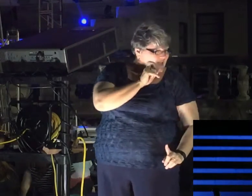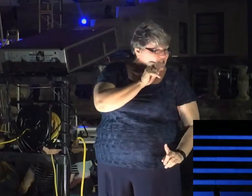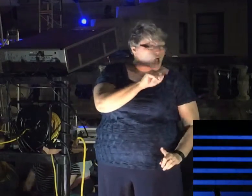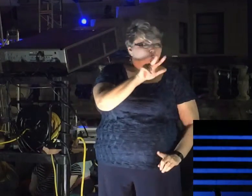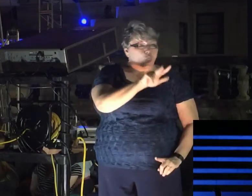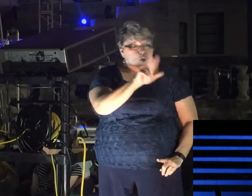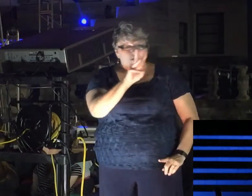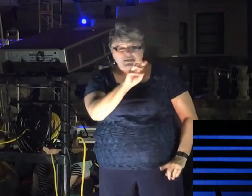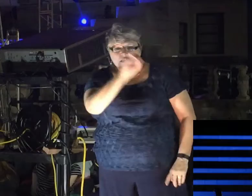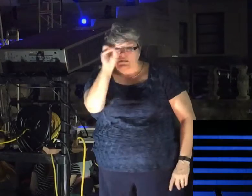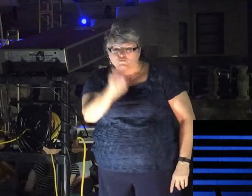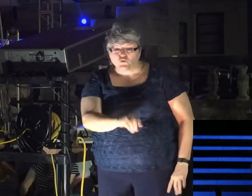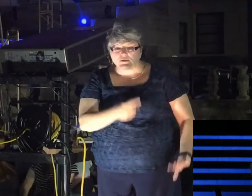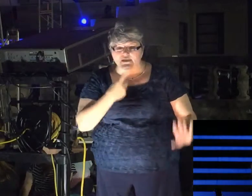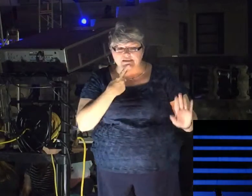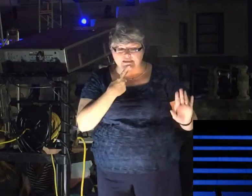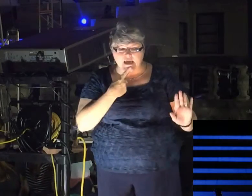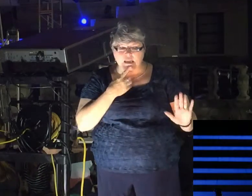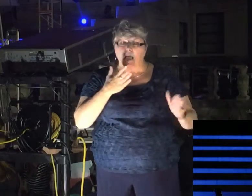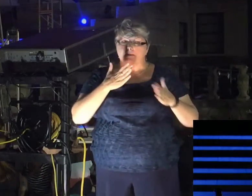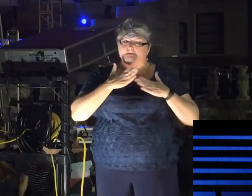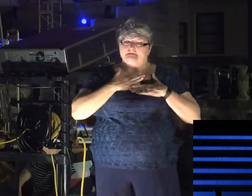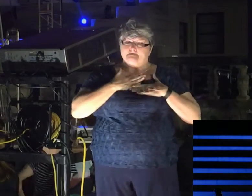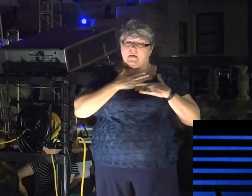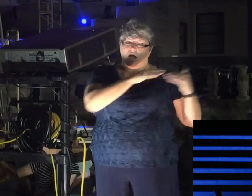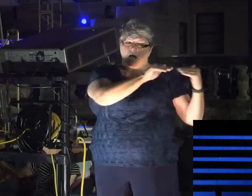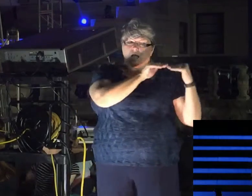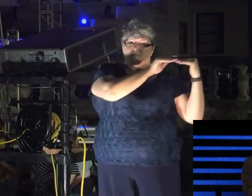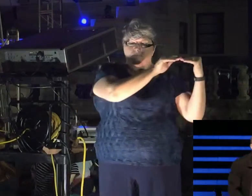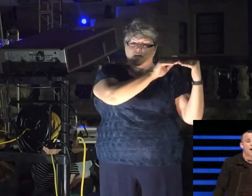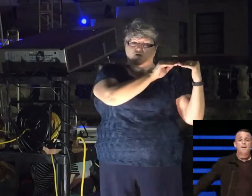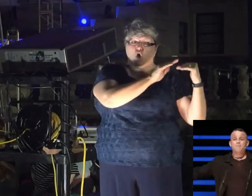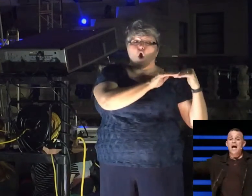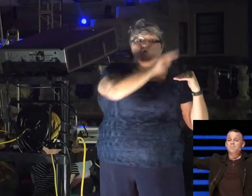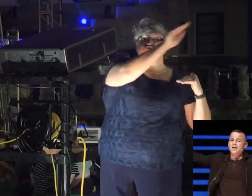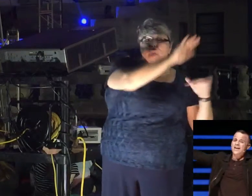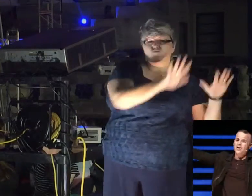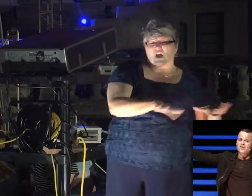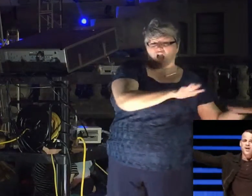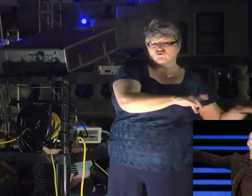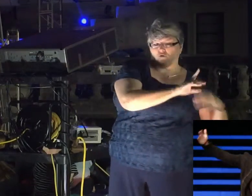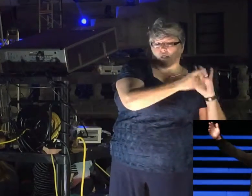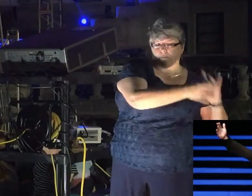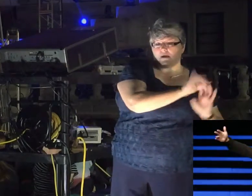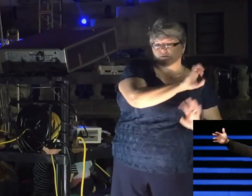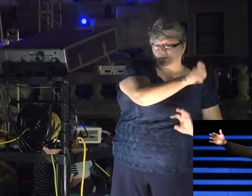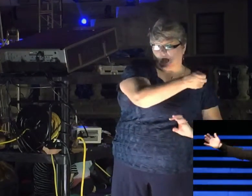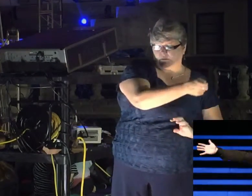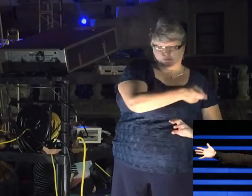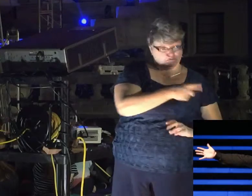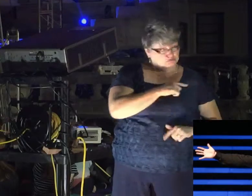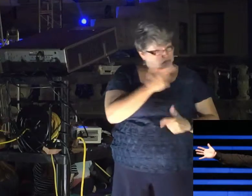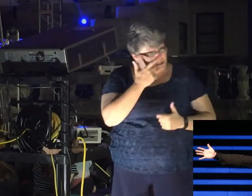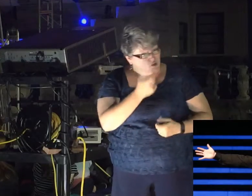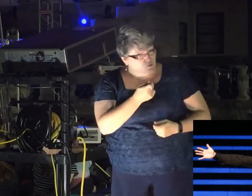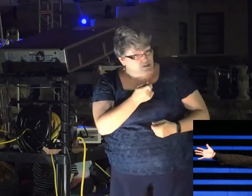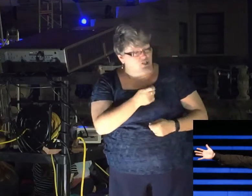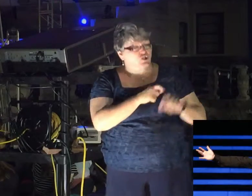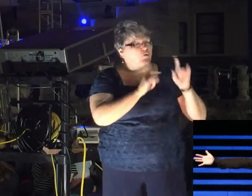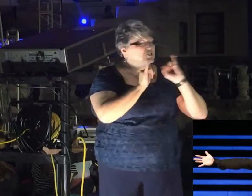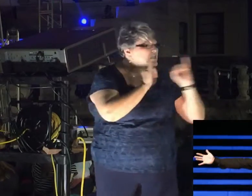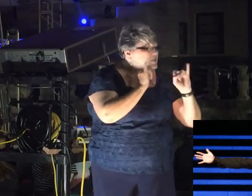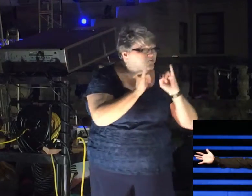on sex, she said 36% said, my peers are too casual about sex. Isn't that